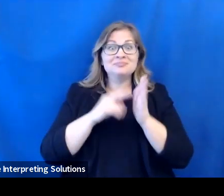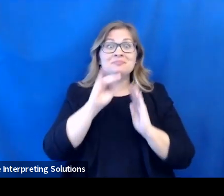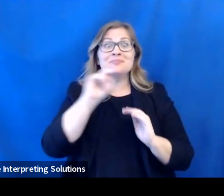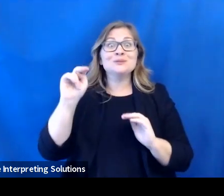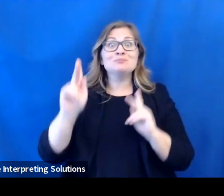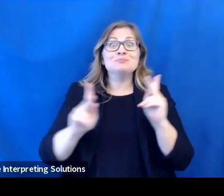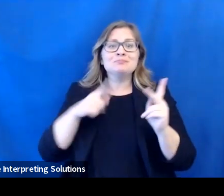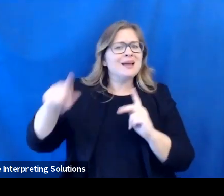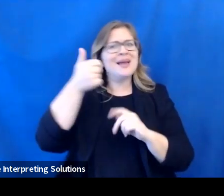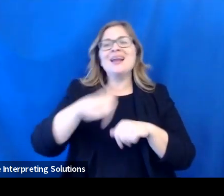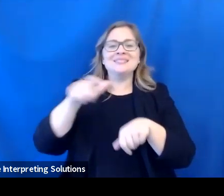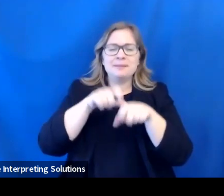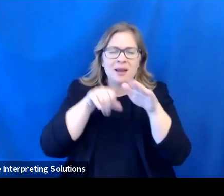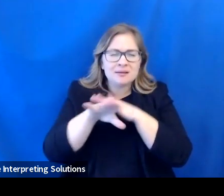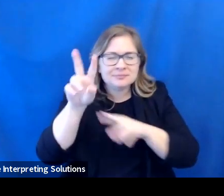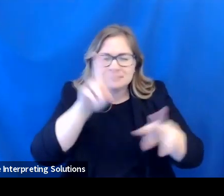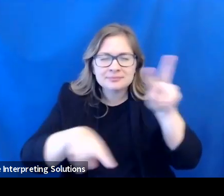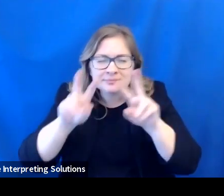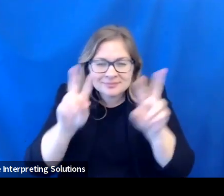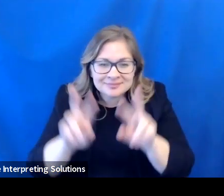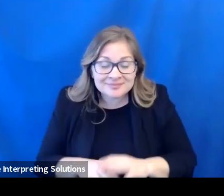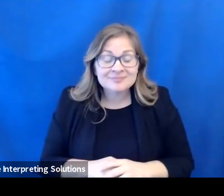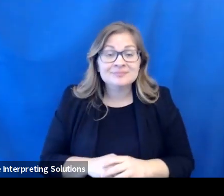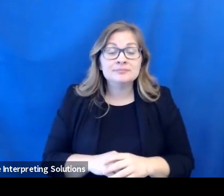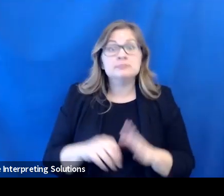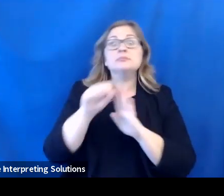room operators continue to answer dozens of